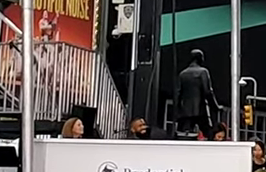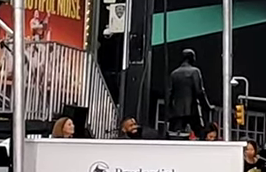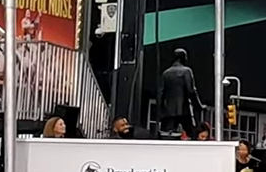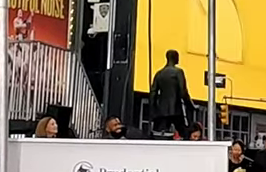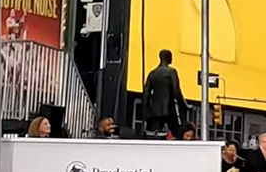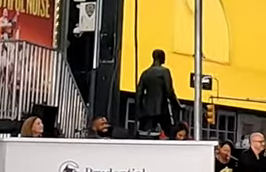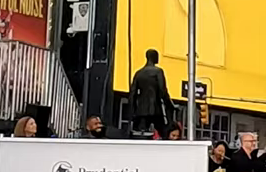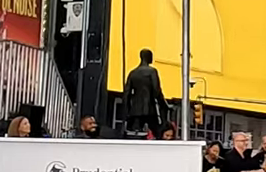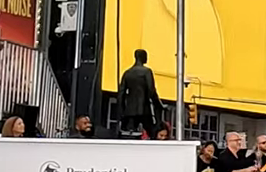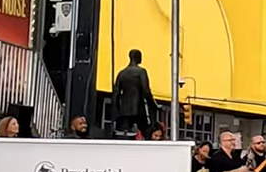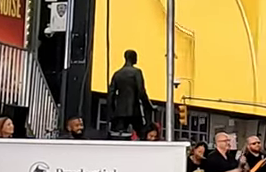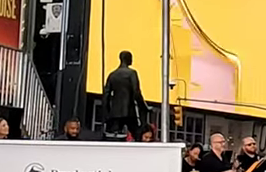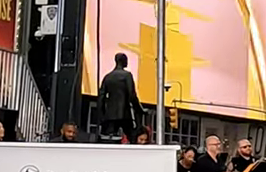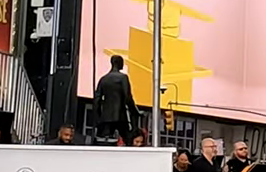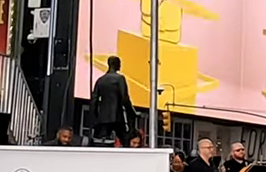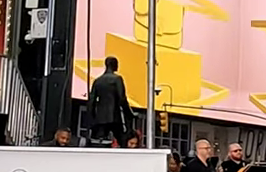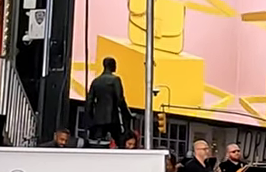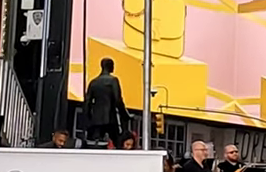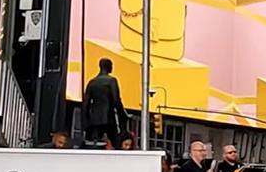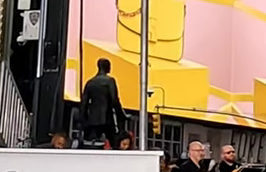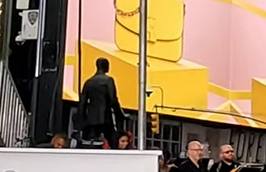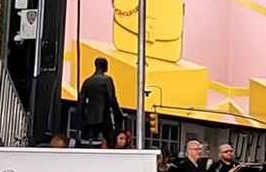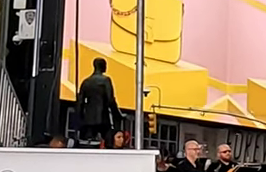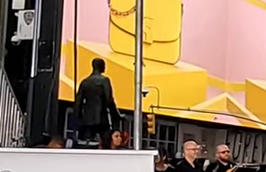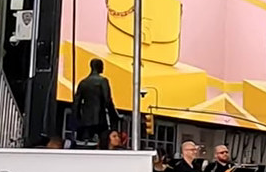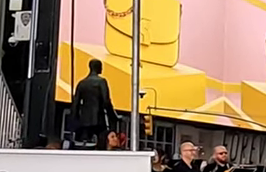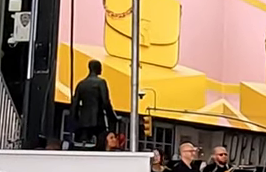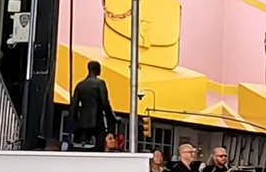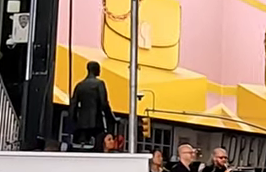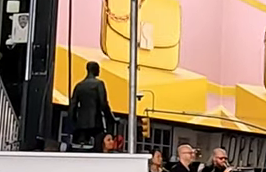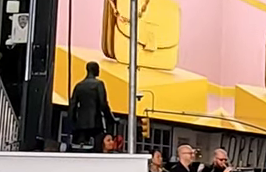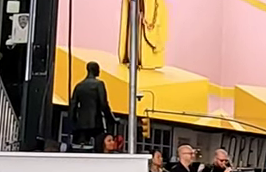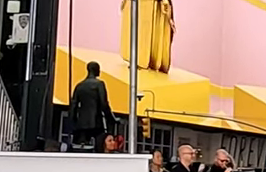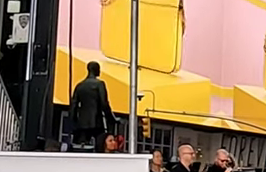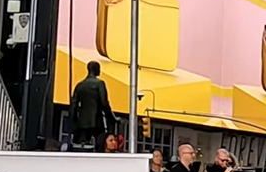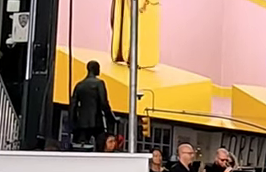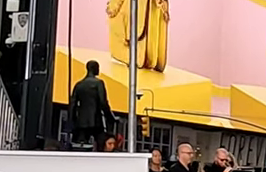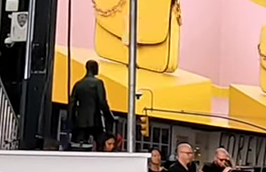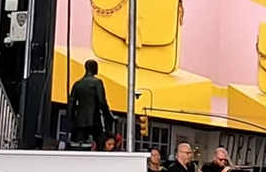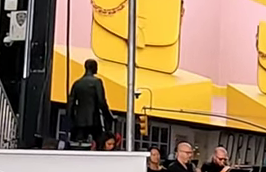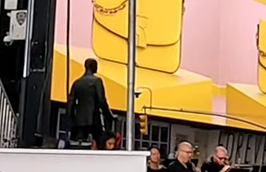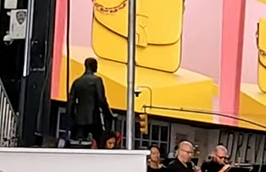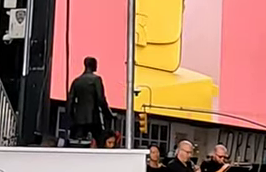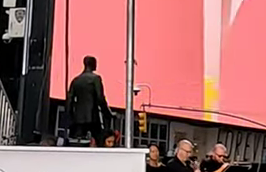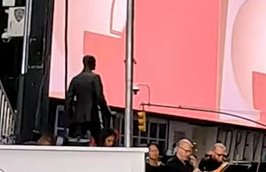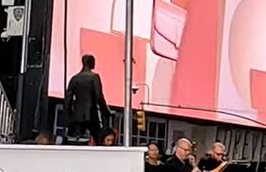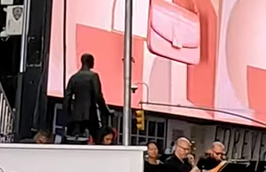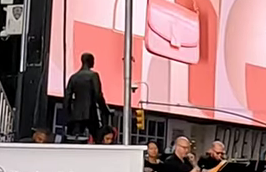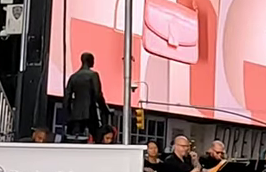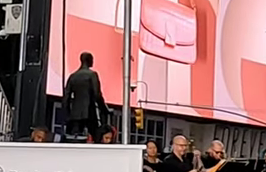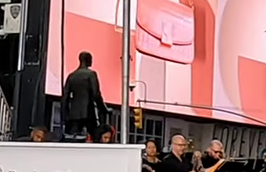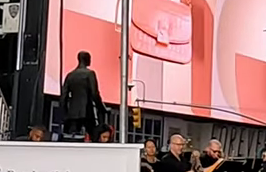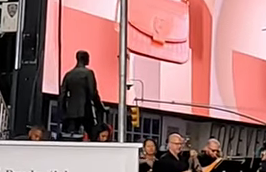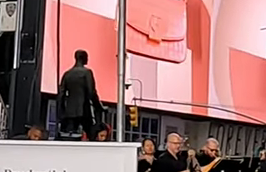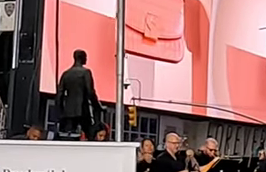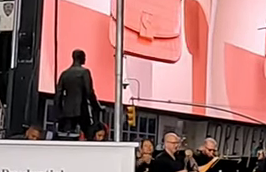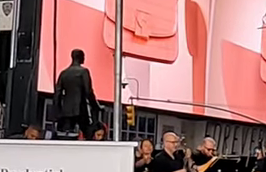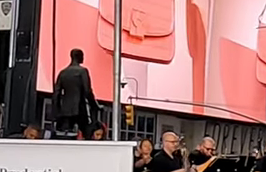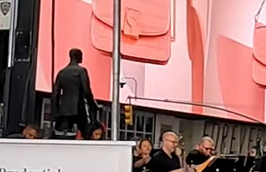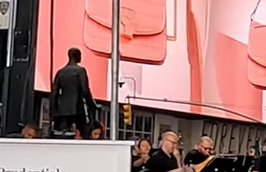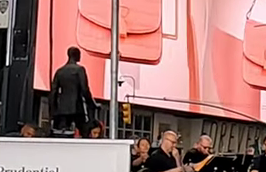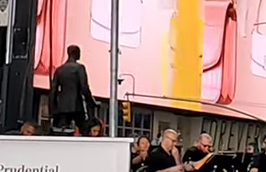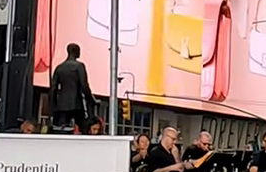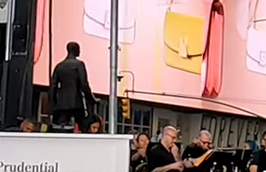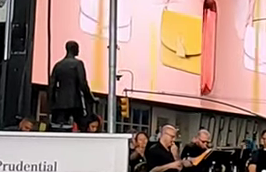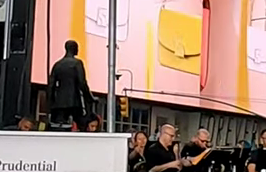We're filling. Right, hi Alli. Hi. How are you? I'm great, how are you? So what inspired you to pursue your dream to be a singer? Well, I was always